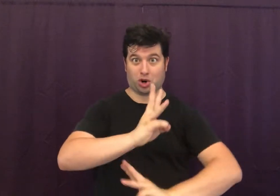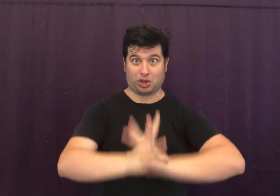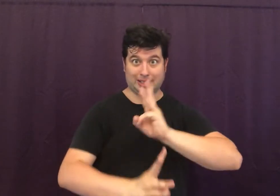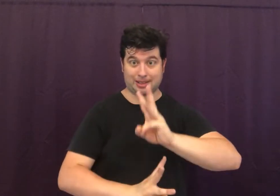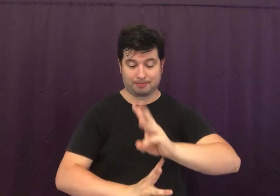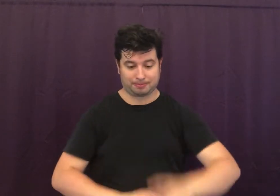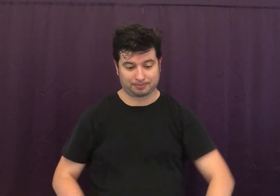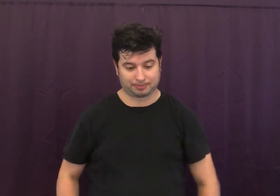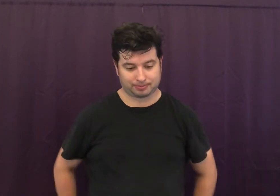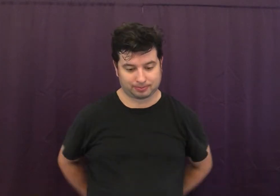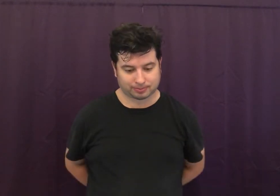World.